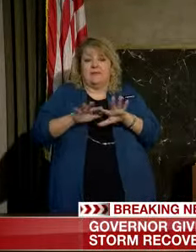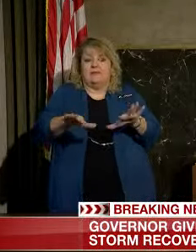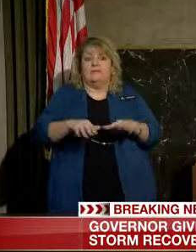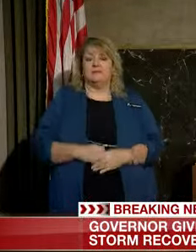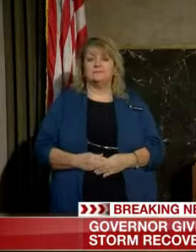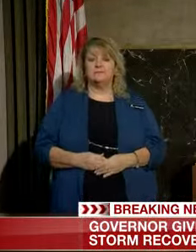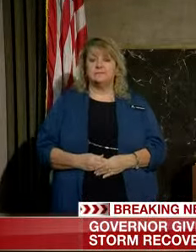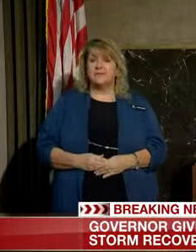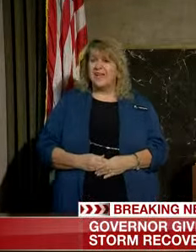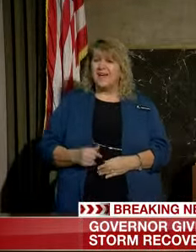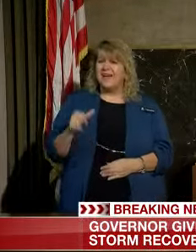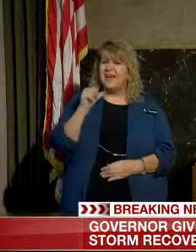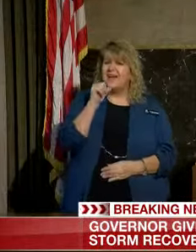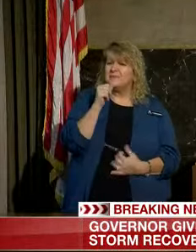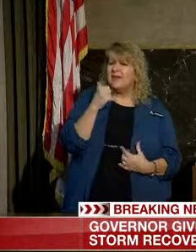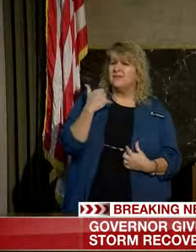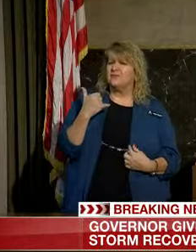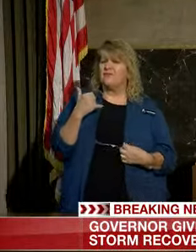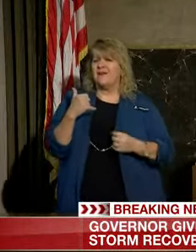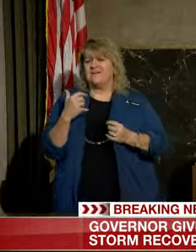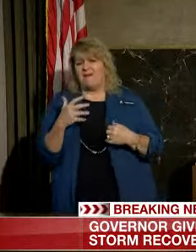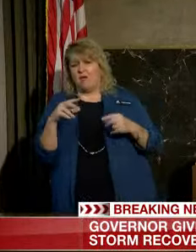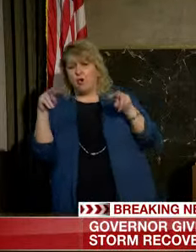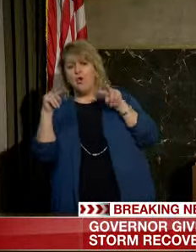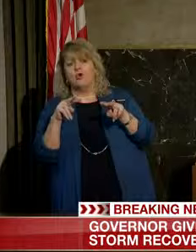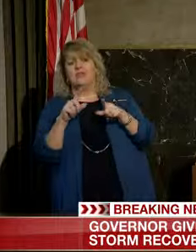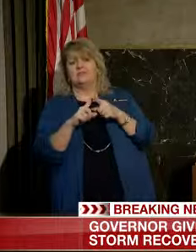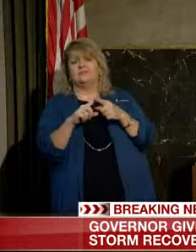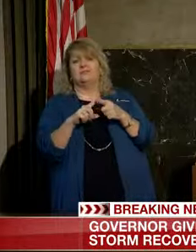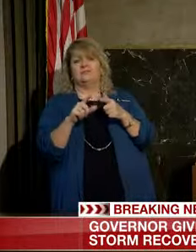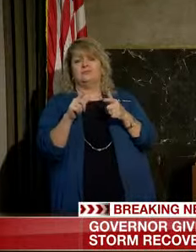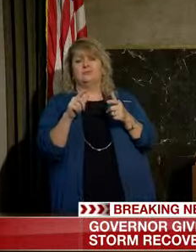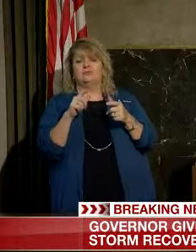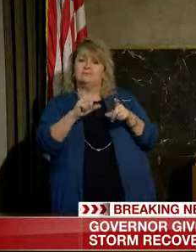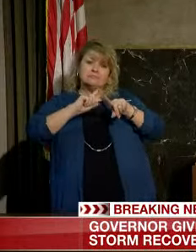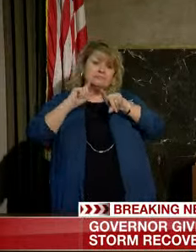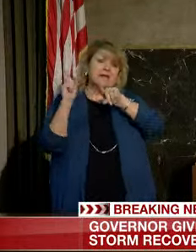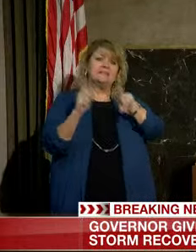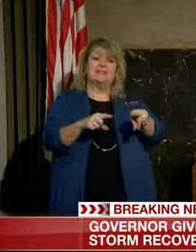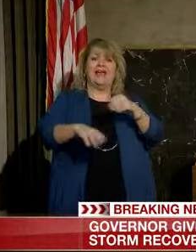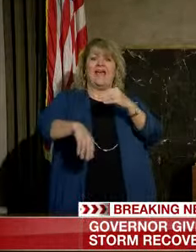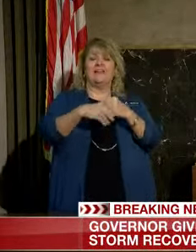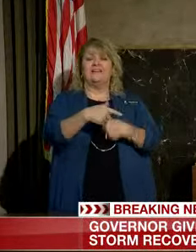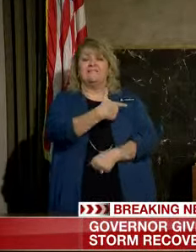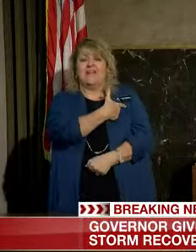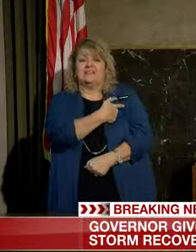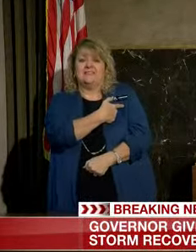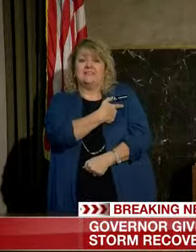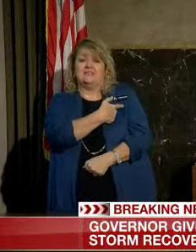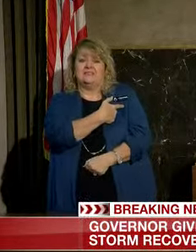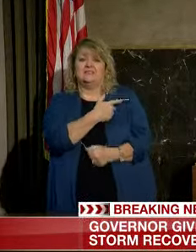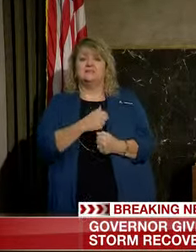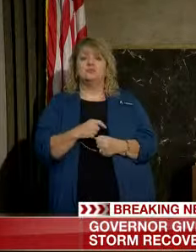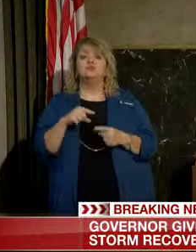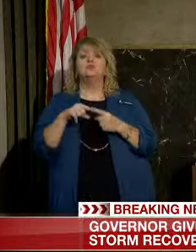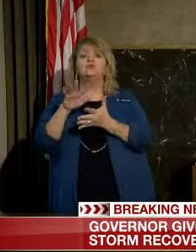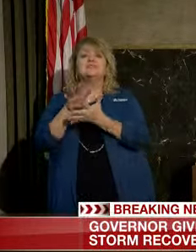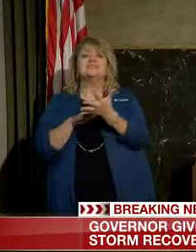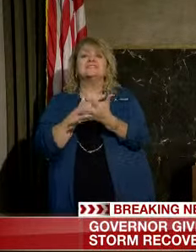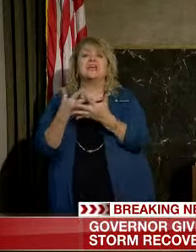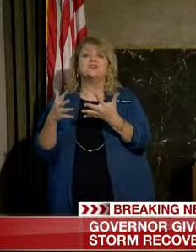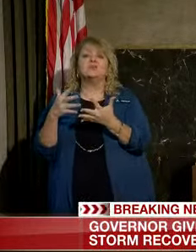a mandate other than adding the COVID-19 vaccine to the schedule of vaccines in